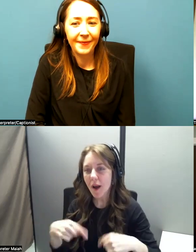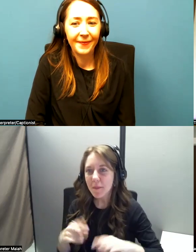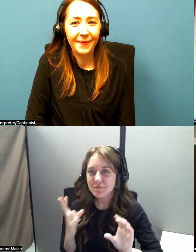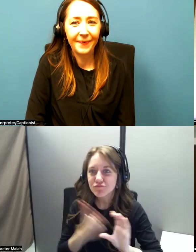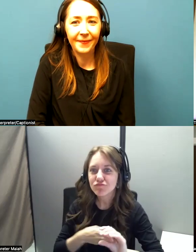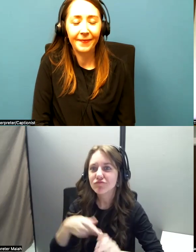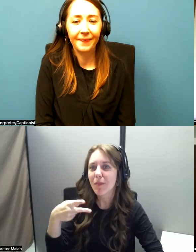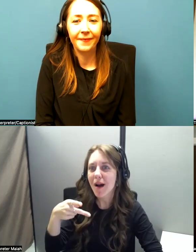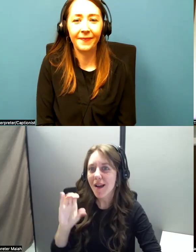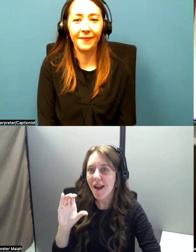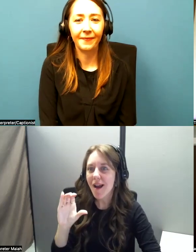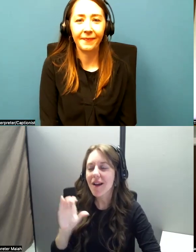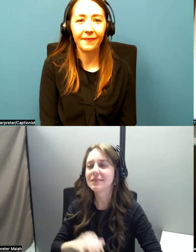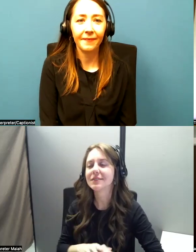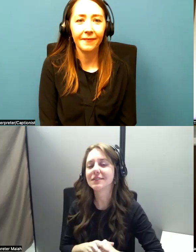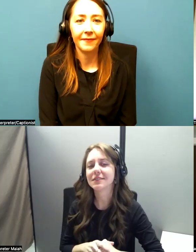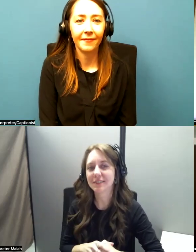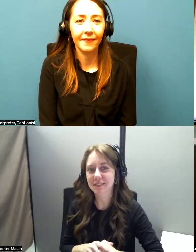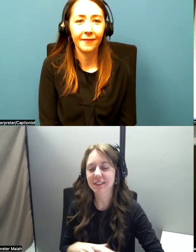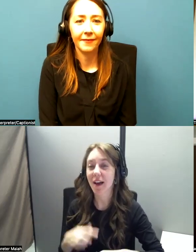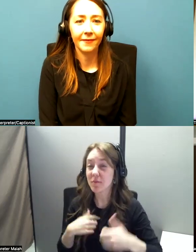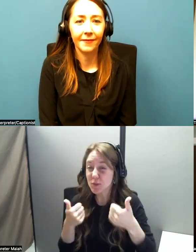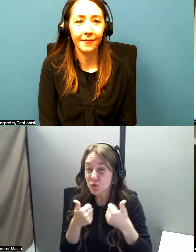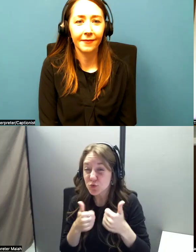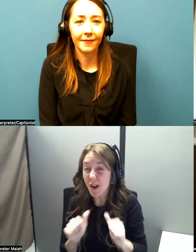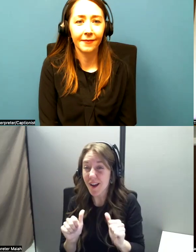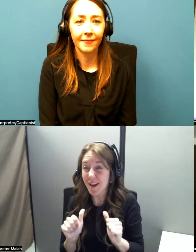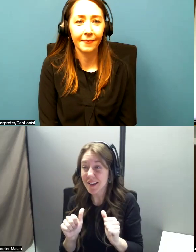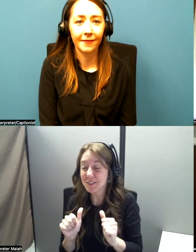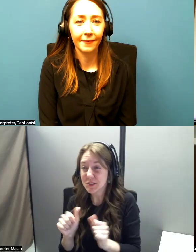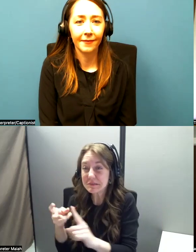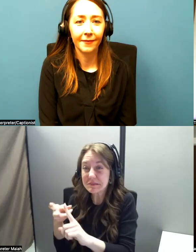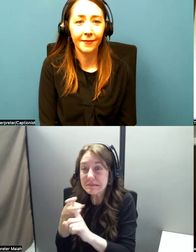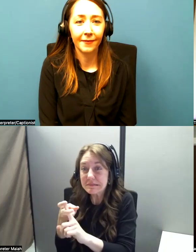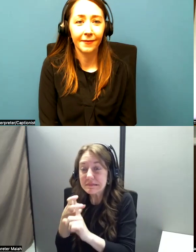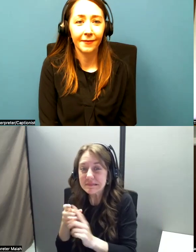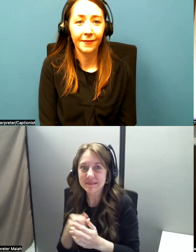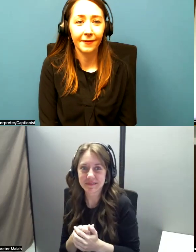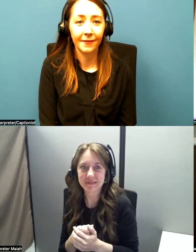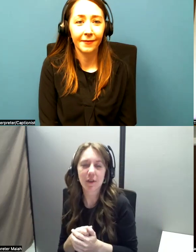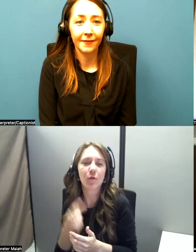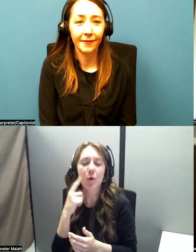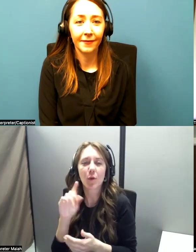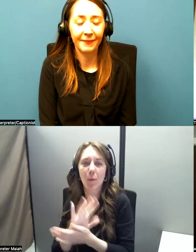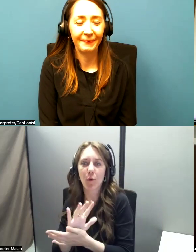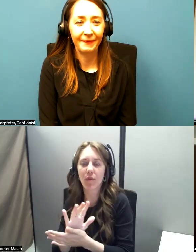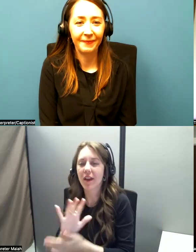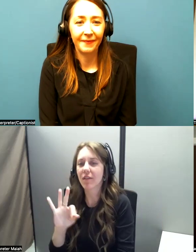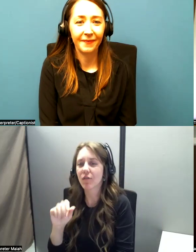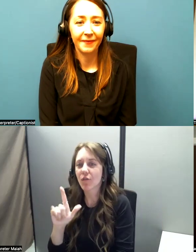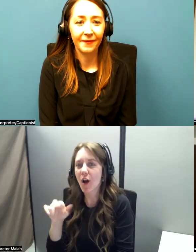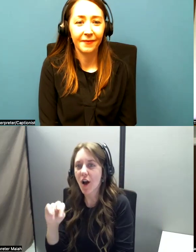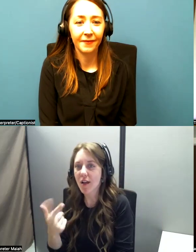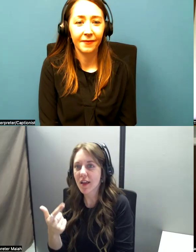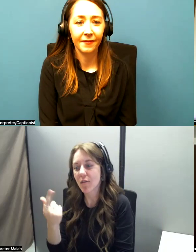Cat Chat podcast. I mean, I've been trying to get you out there things that was falling for you with Paul Campbell because